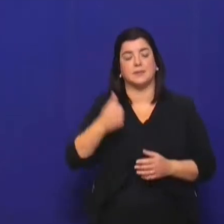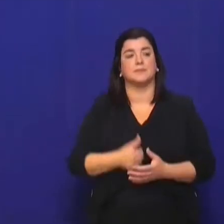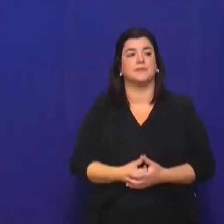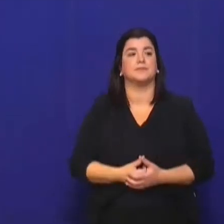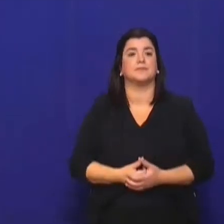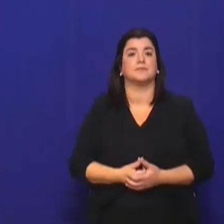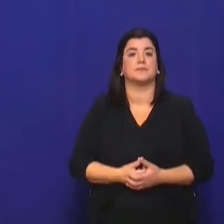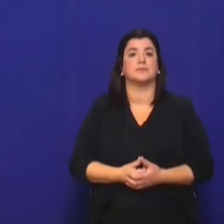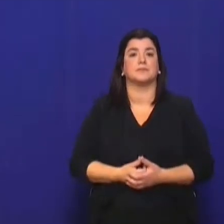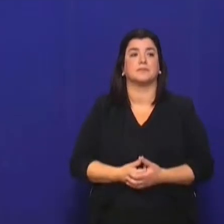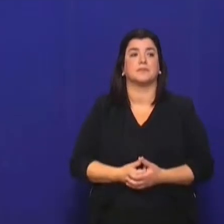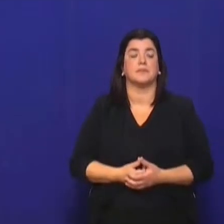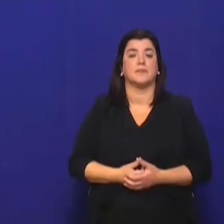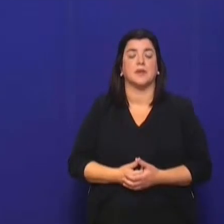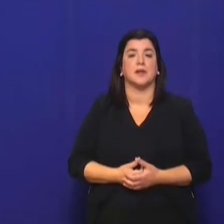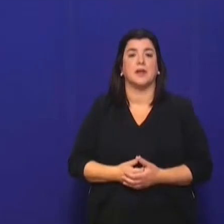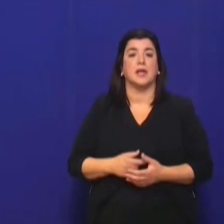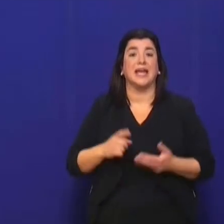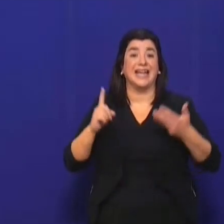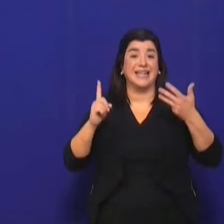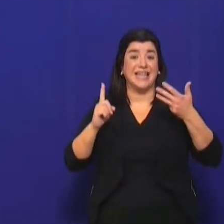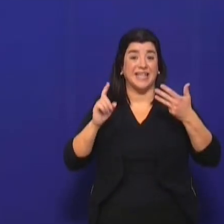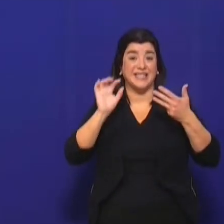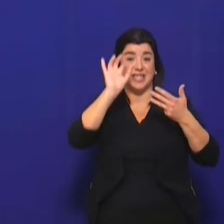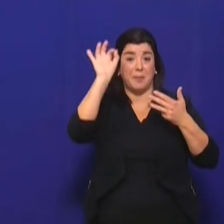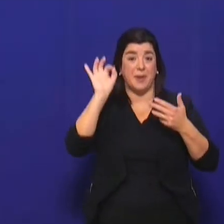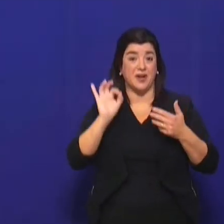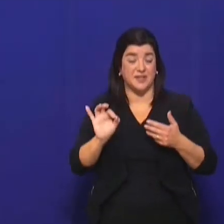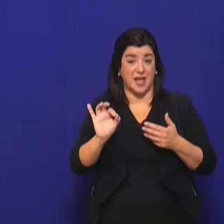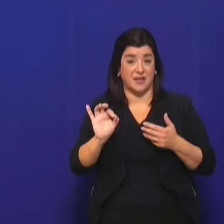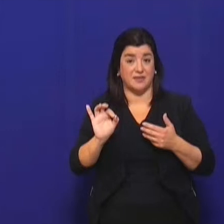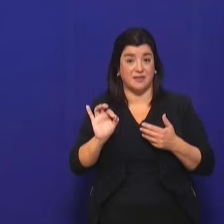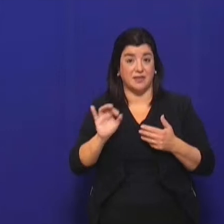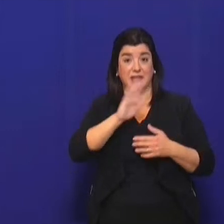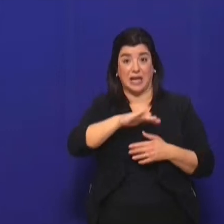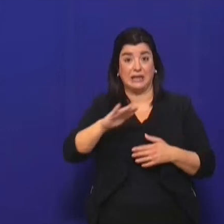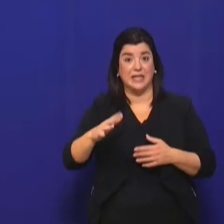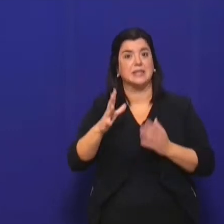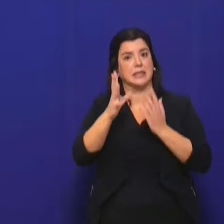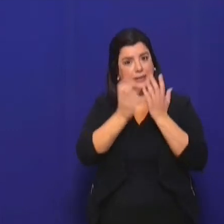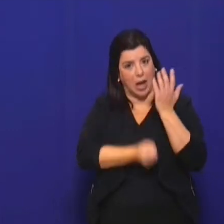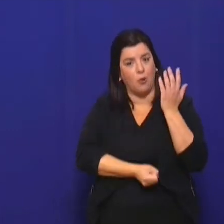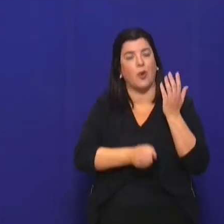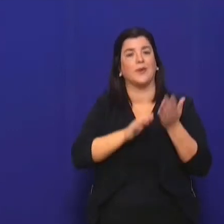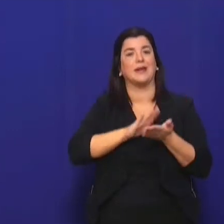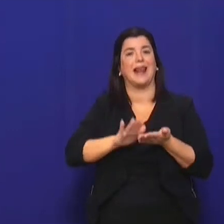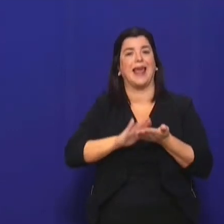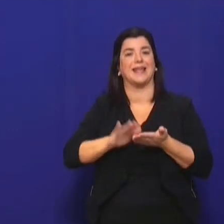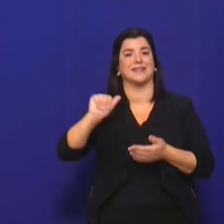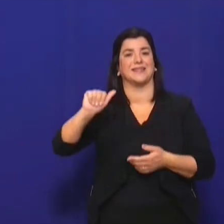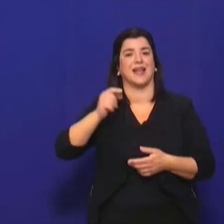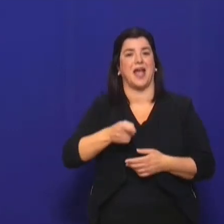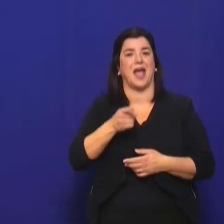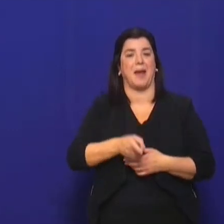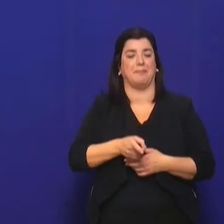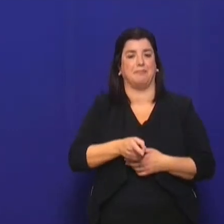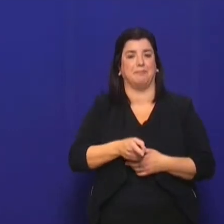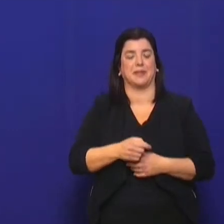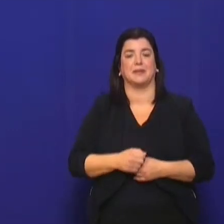91,215 li hija kważi 19% tal-popolazzjoni tagħna u minn dawn aħna